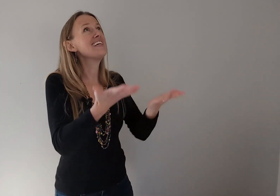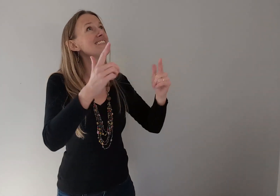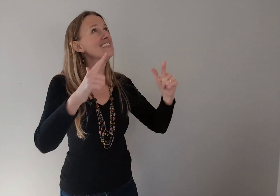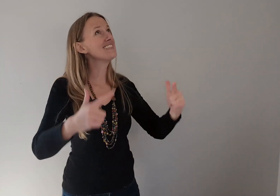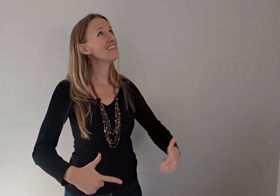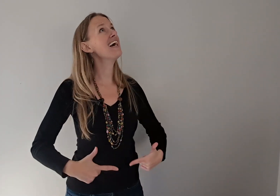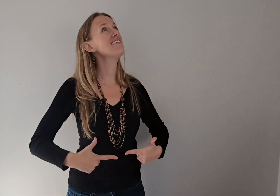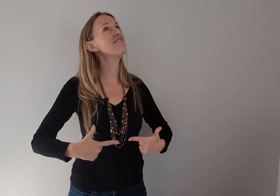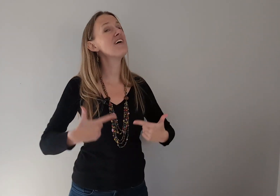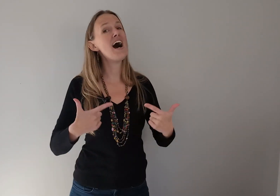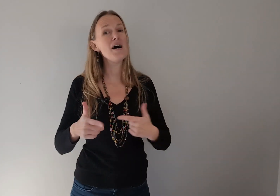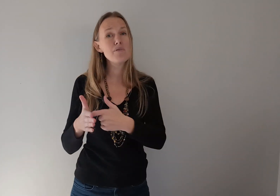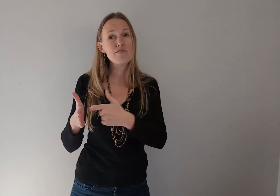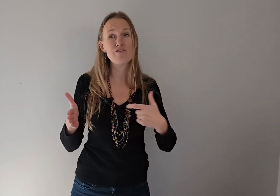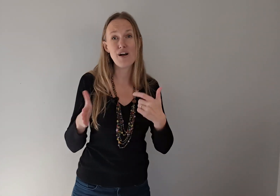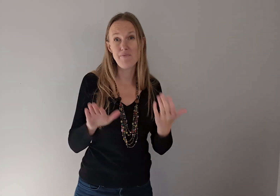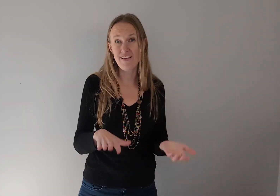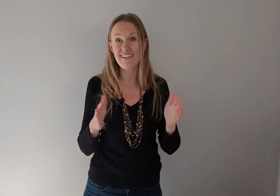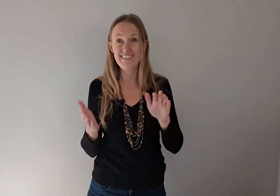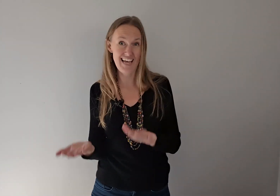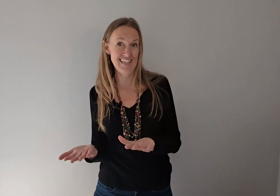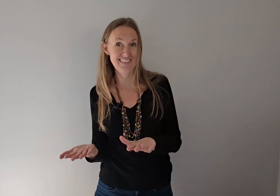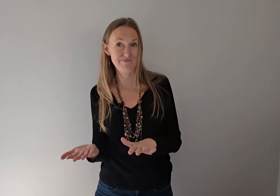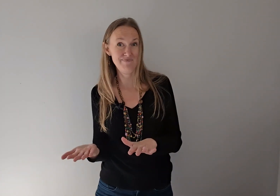raised this life up from the dead.